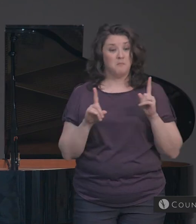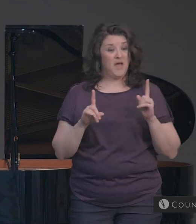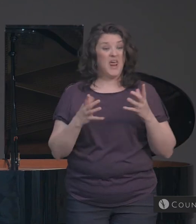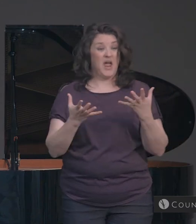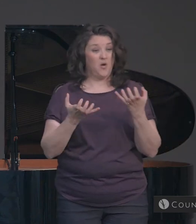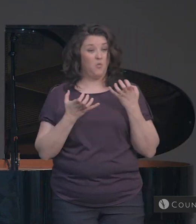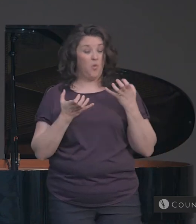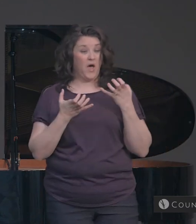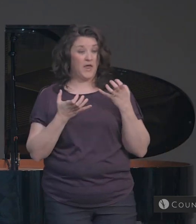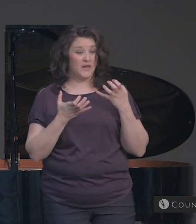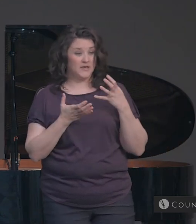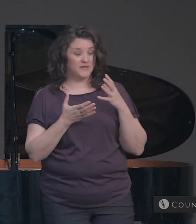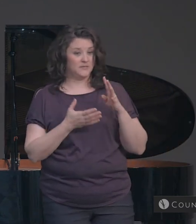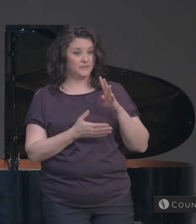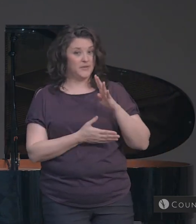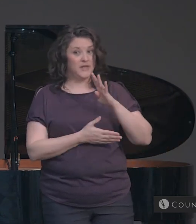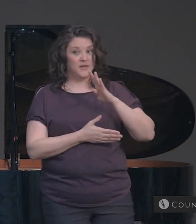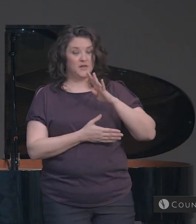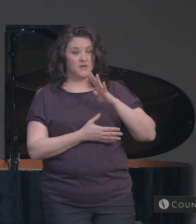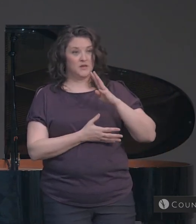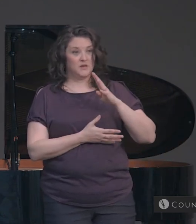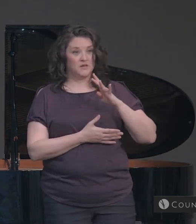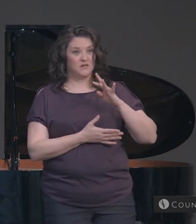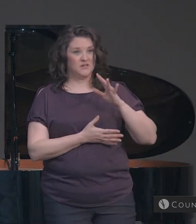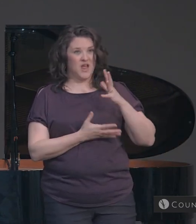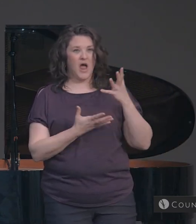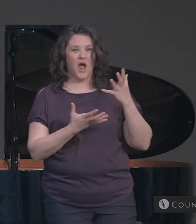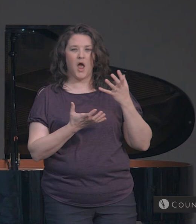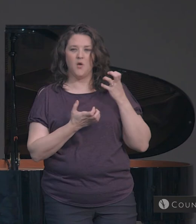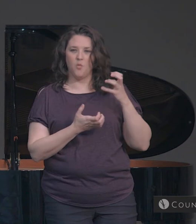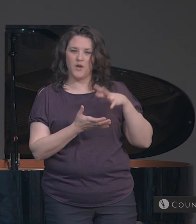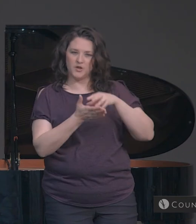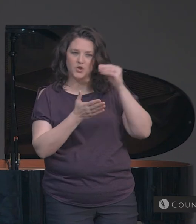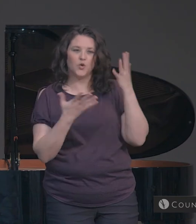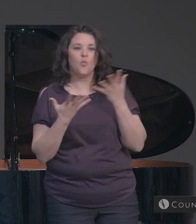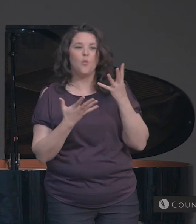learn, or to speak Hebrew, I wanted to learn what Hebrew looked like.